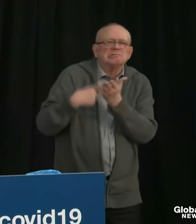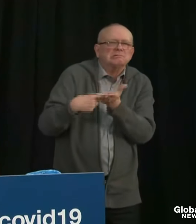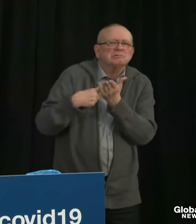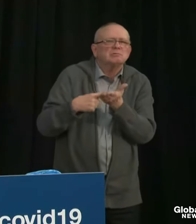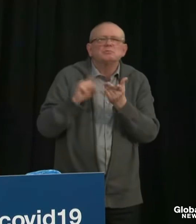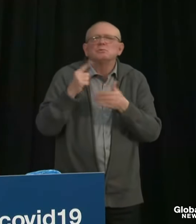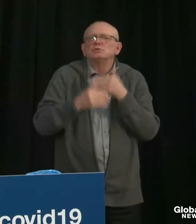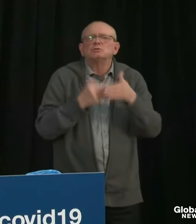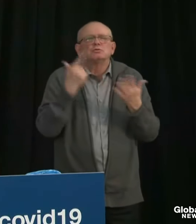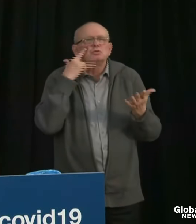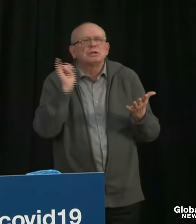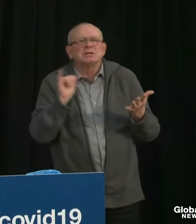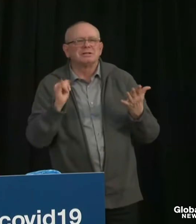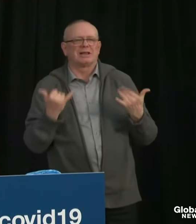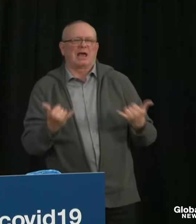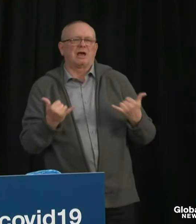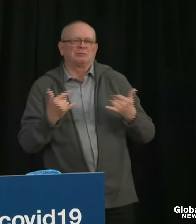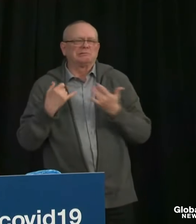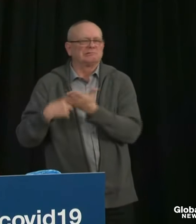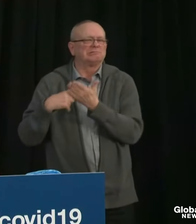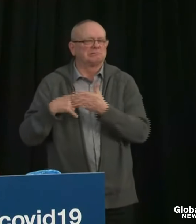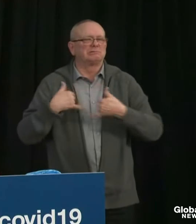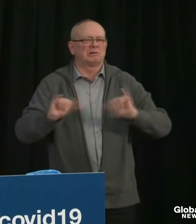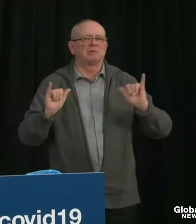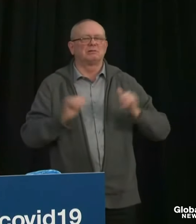Operator, can you put through the next question, please?